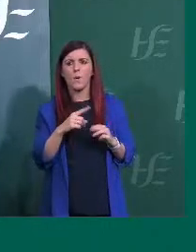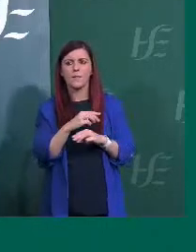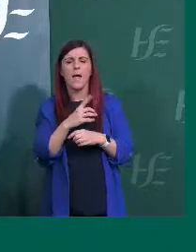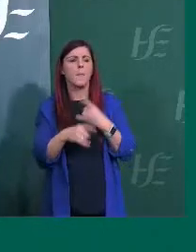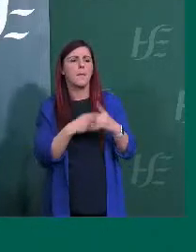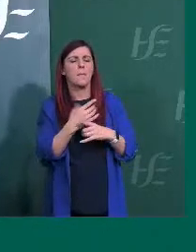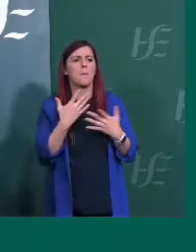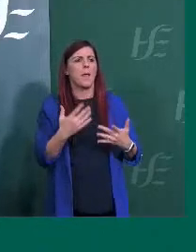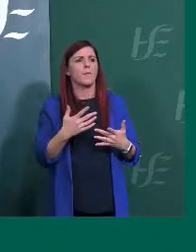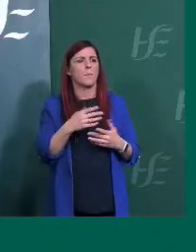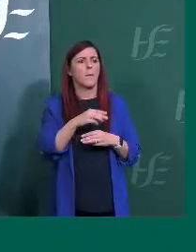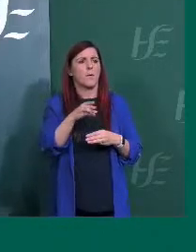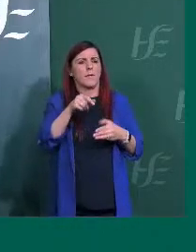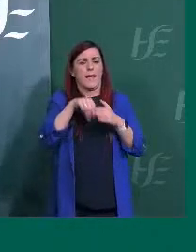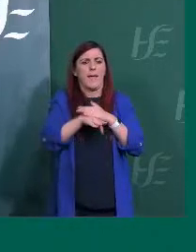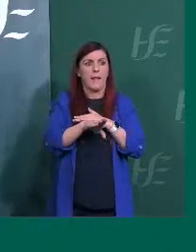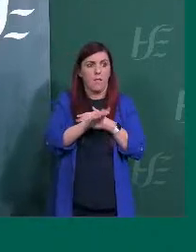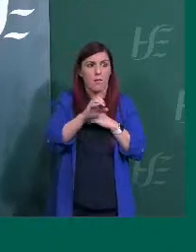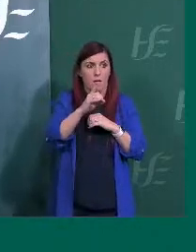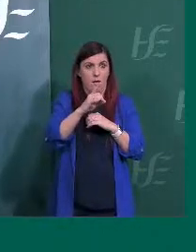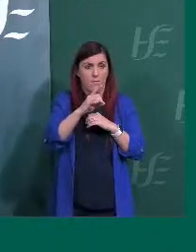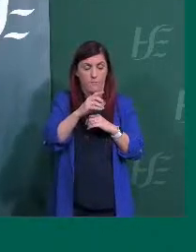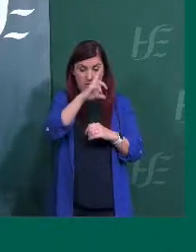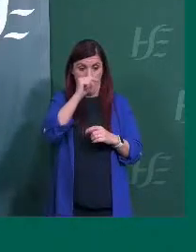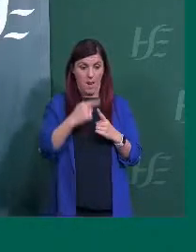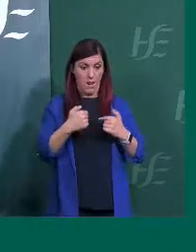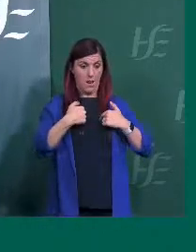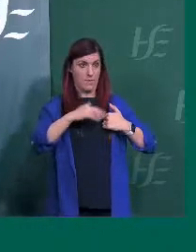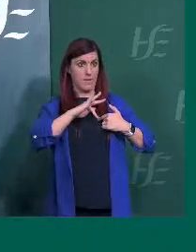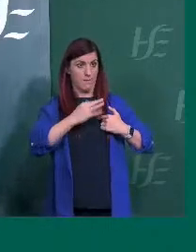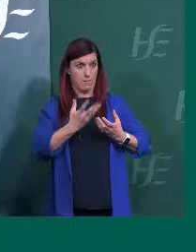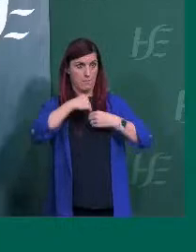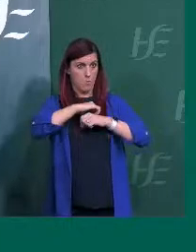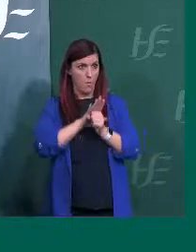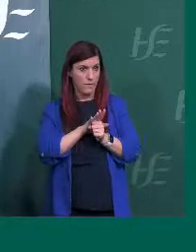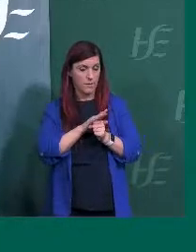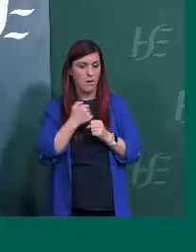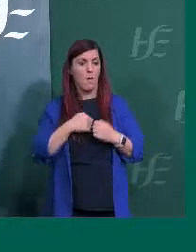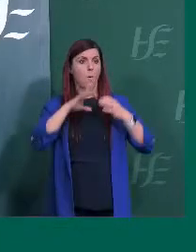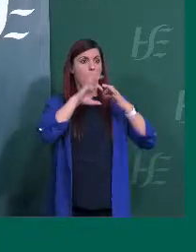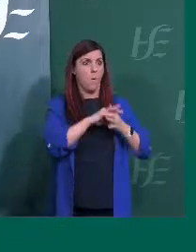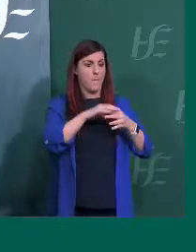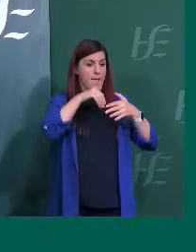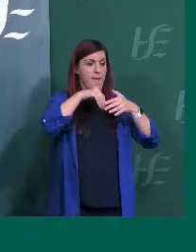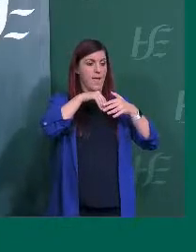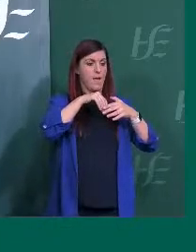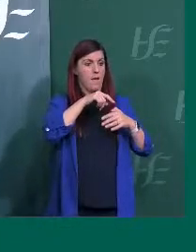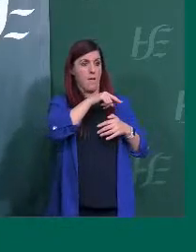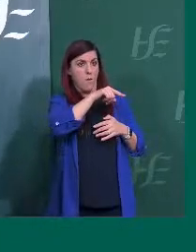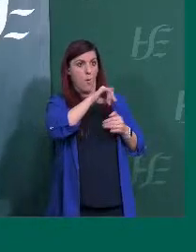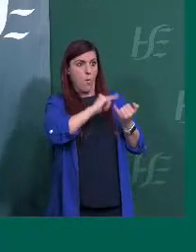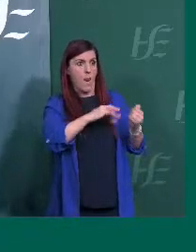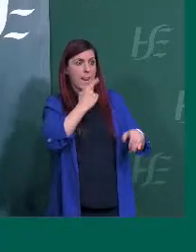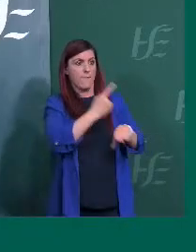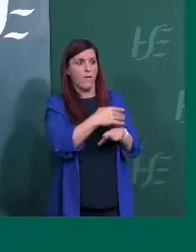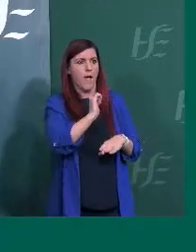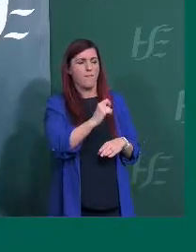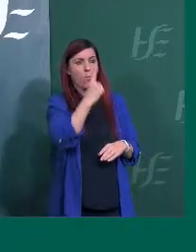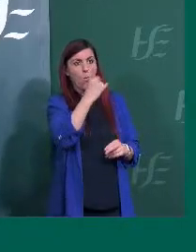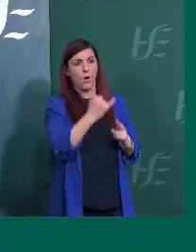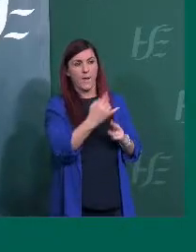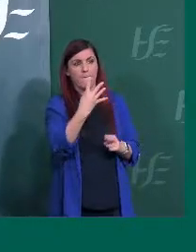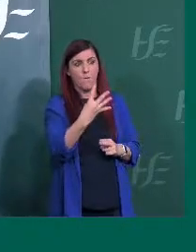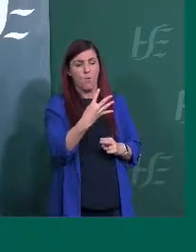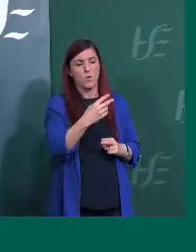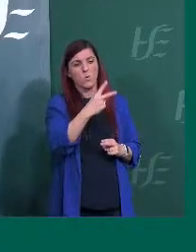example, there's still a 1 in 4 chance of household contacts becoming COVID-positive from such cases. This was lower